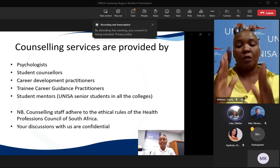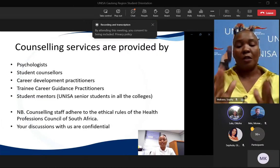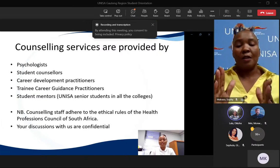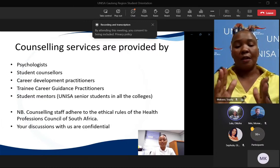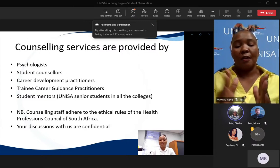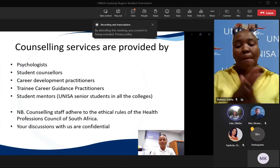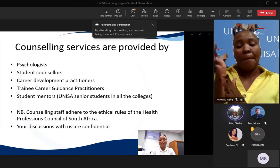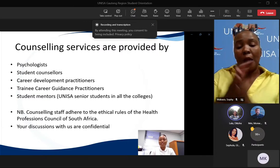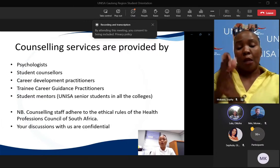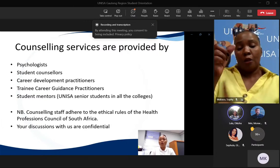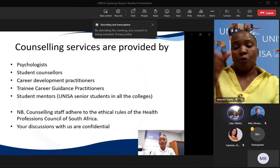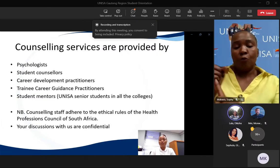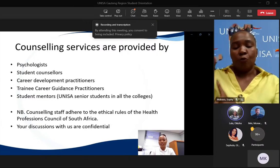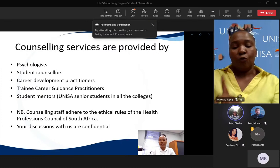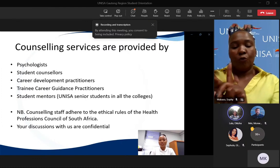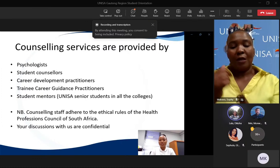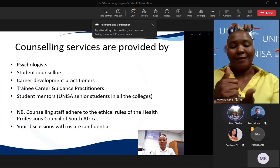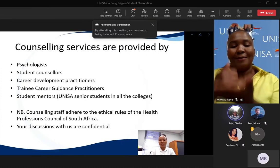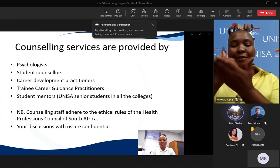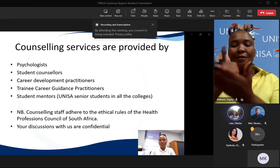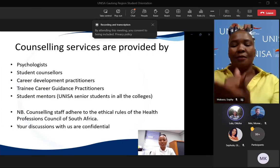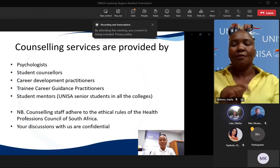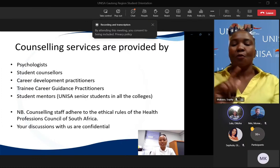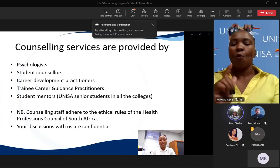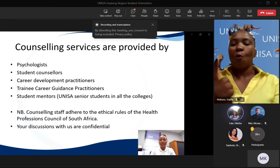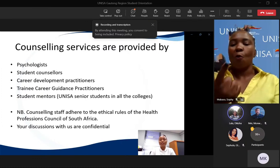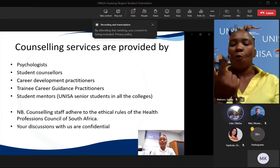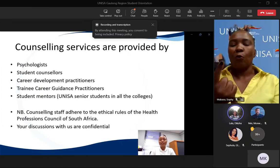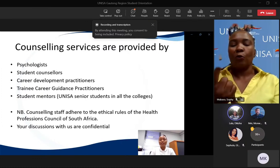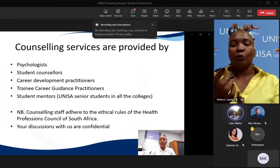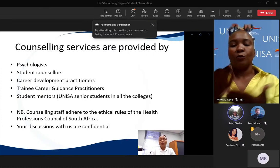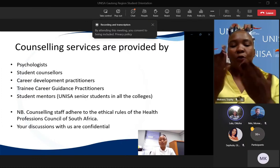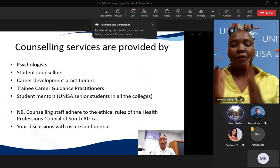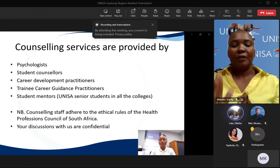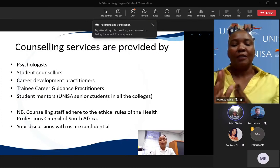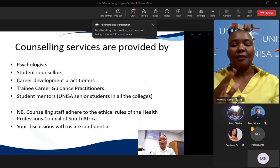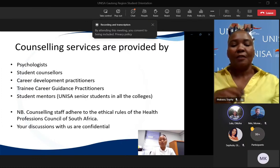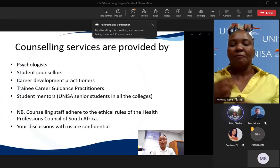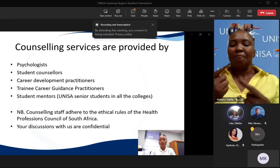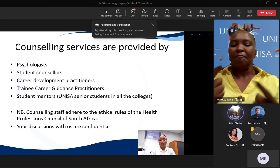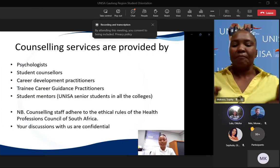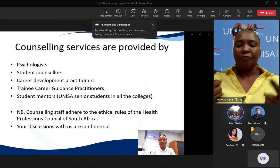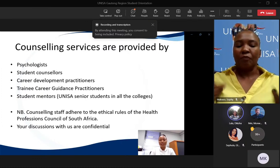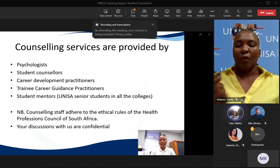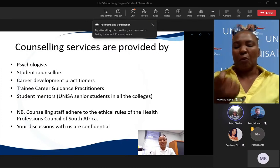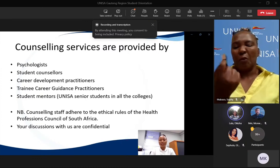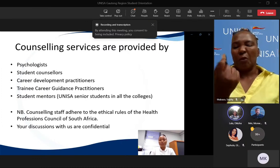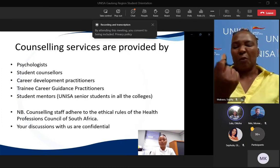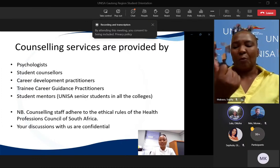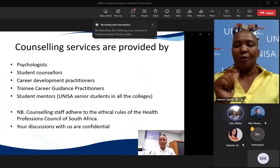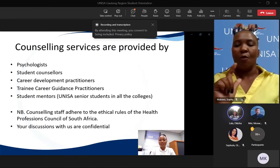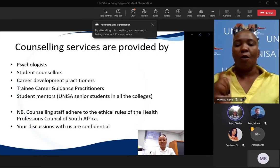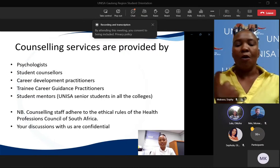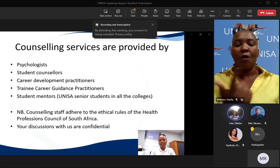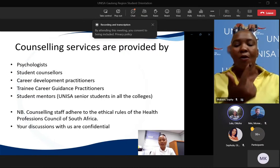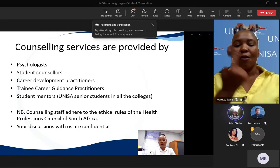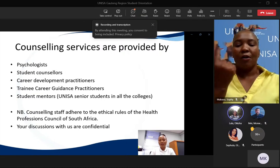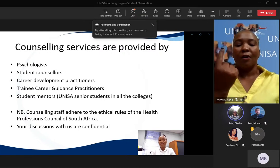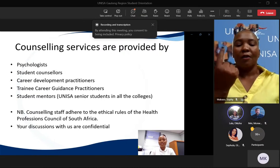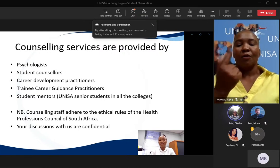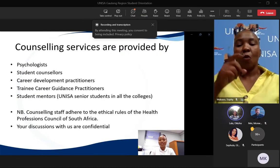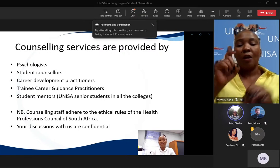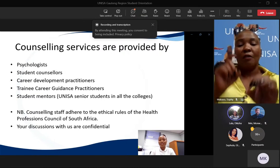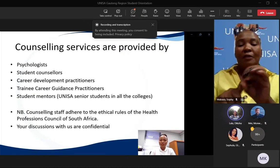unisa senior students in all various colleges and almost all the qualifications